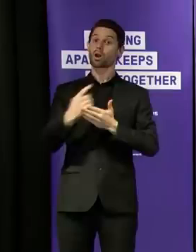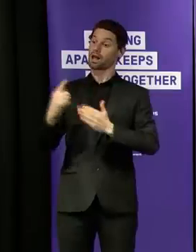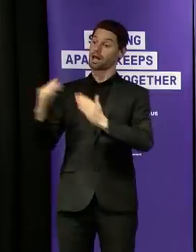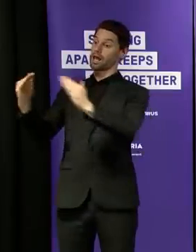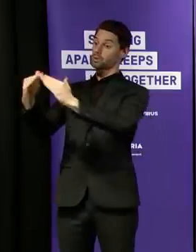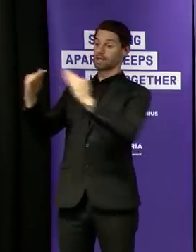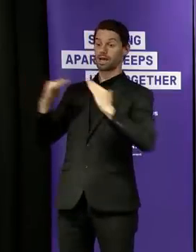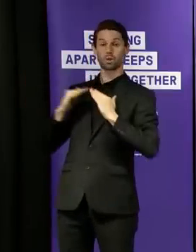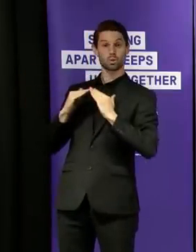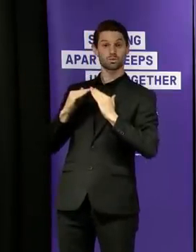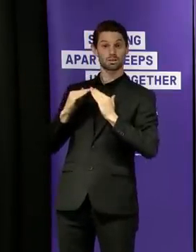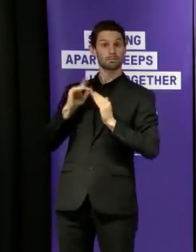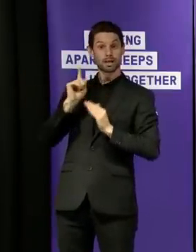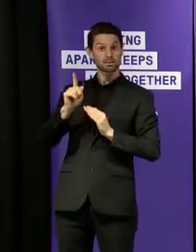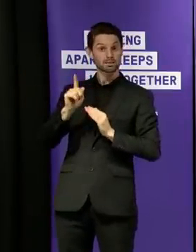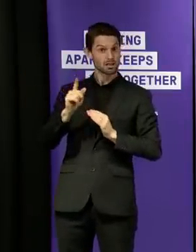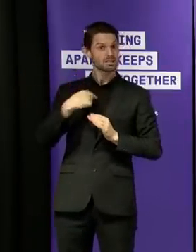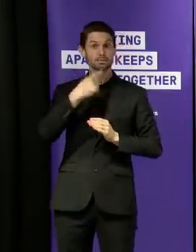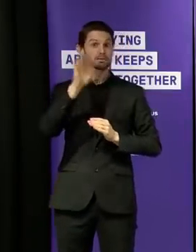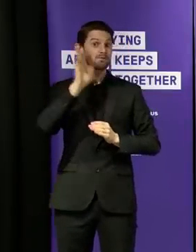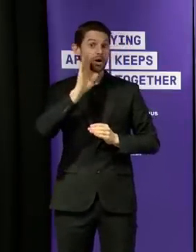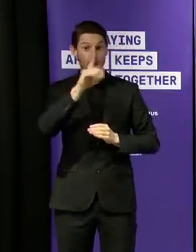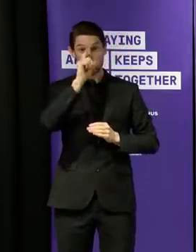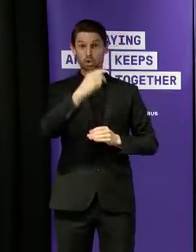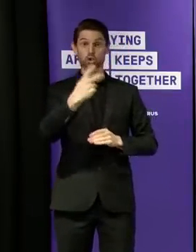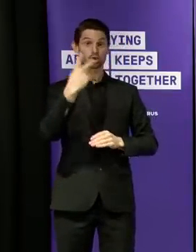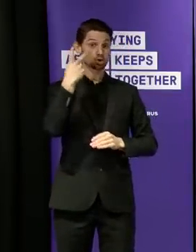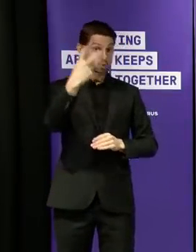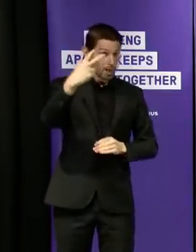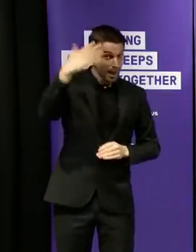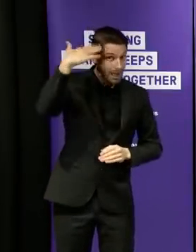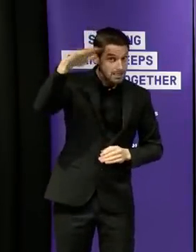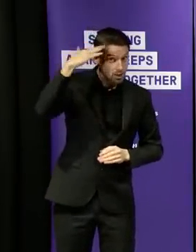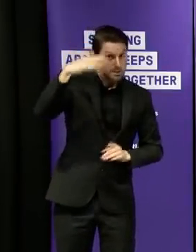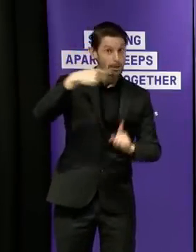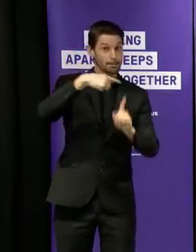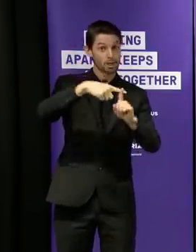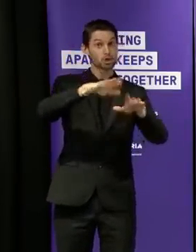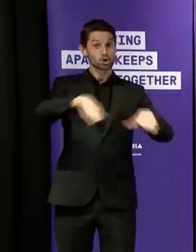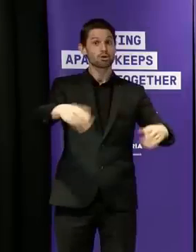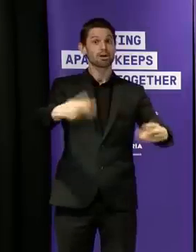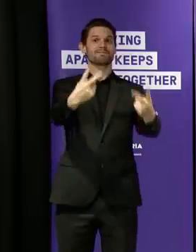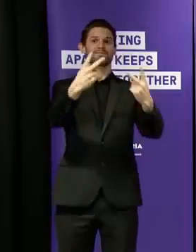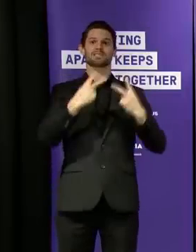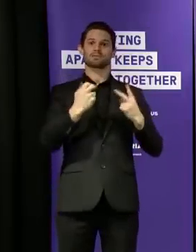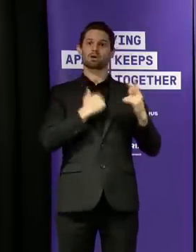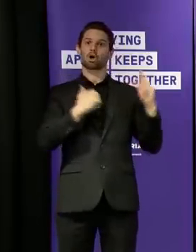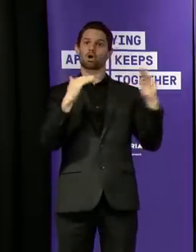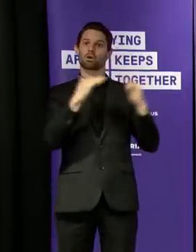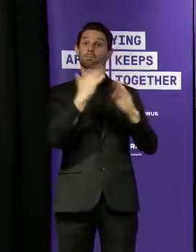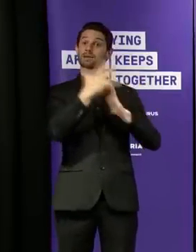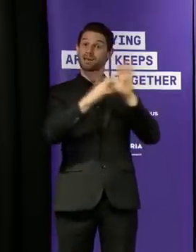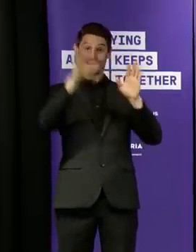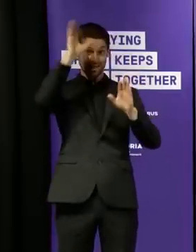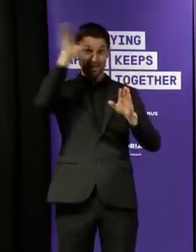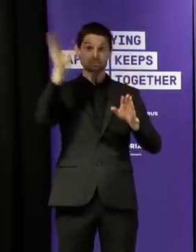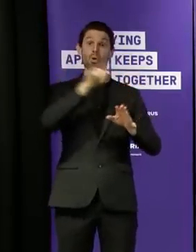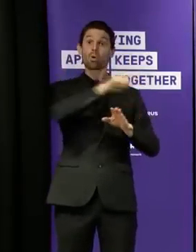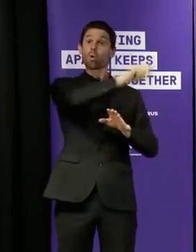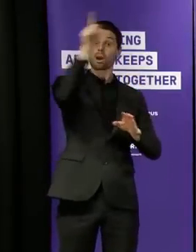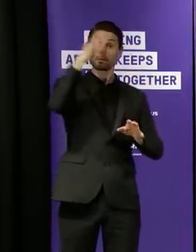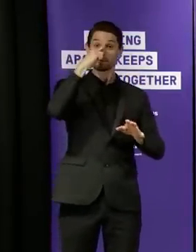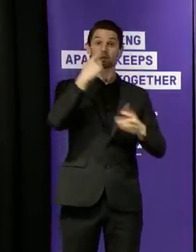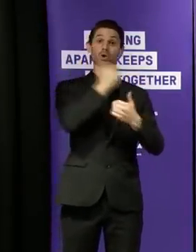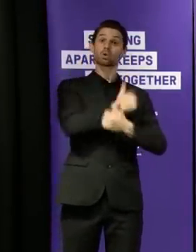family, but they can have 2 adults and their children come to them. So grand final is going to be different in regional Victoria because the virus is different there.